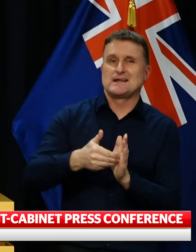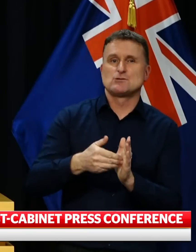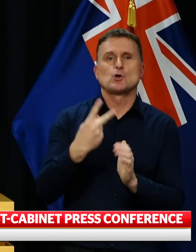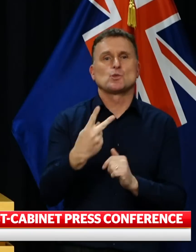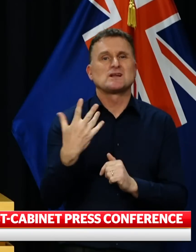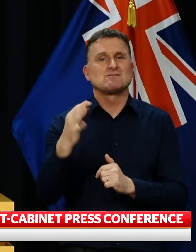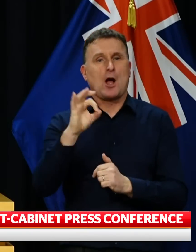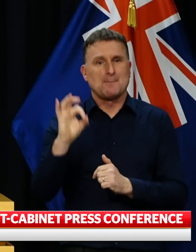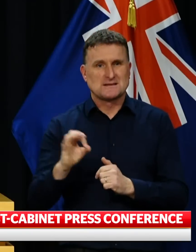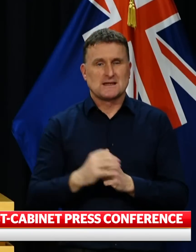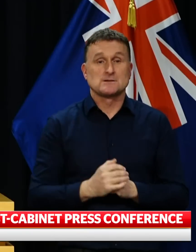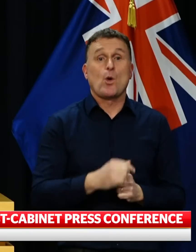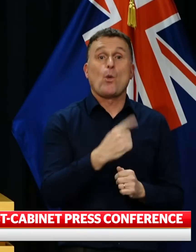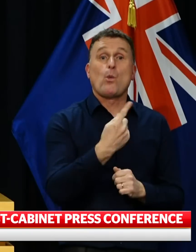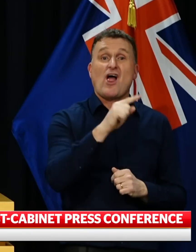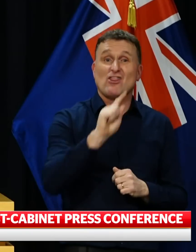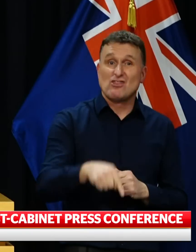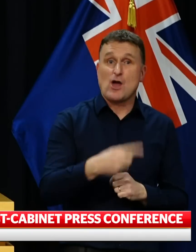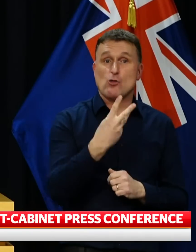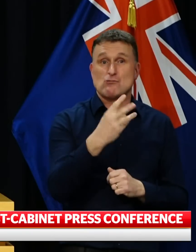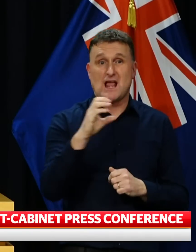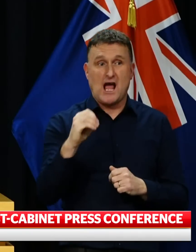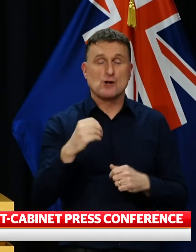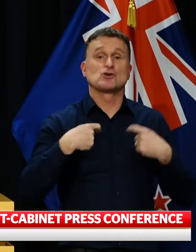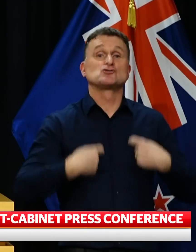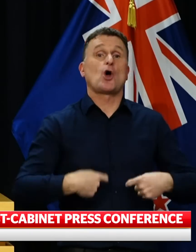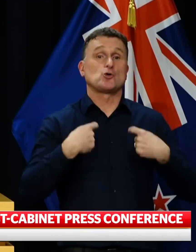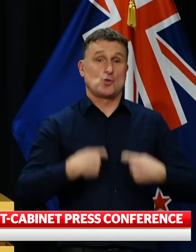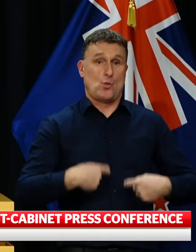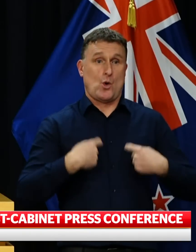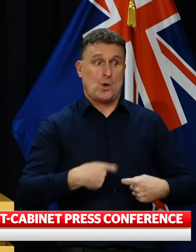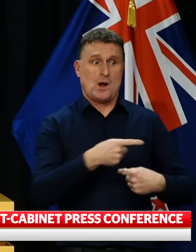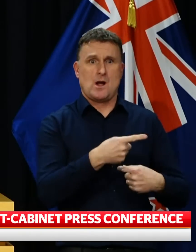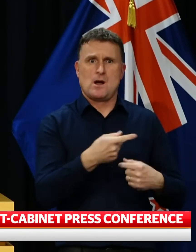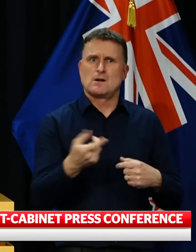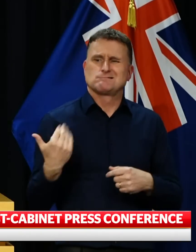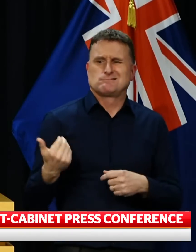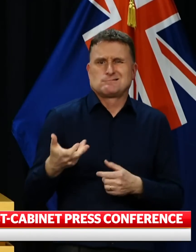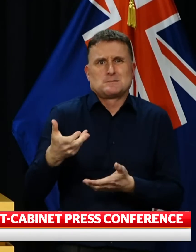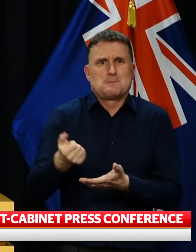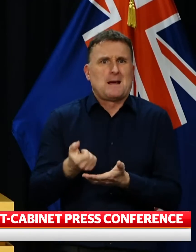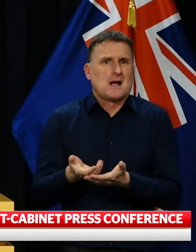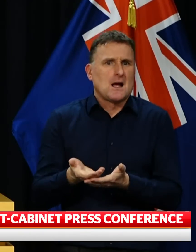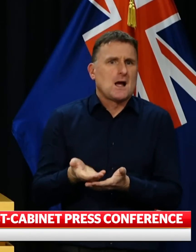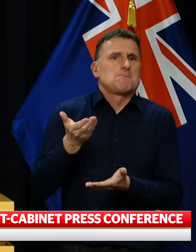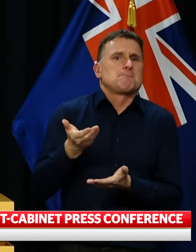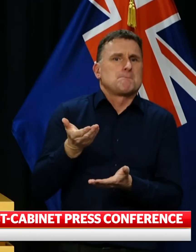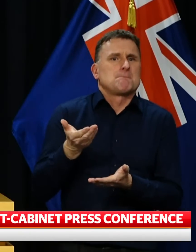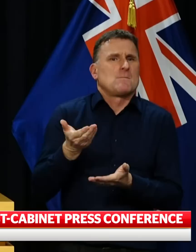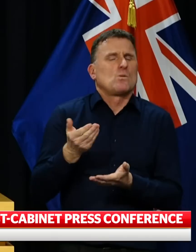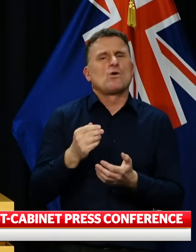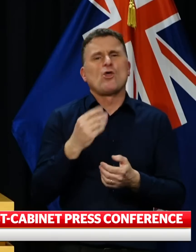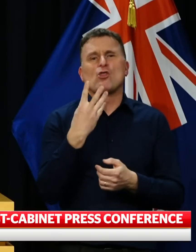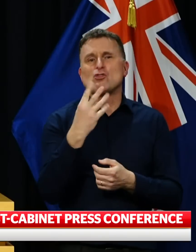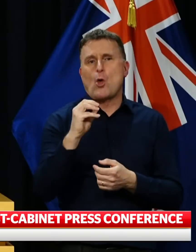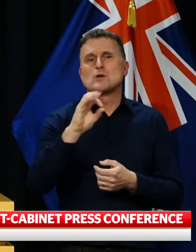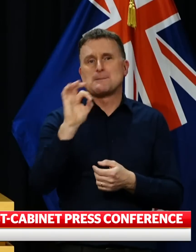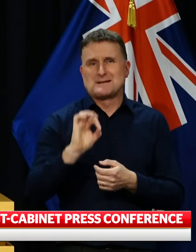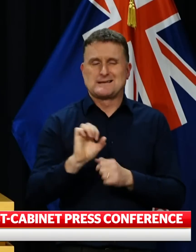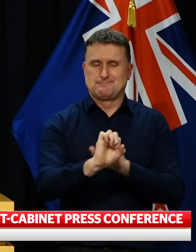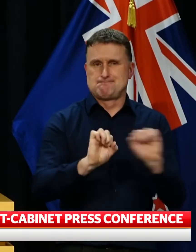and 1,300 Oranga Tamariki social workers received a recent pay increase of